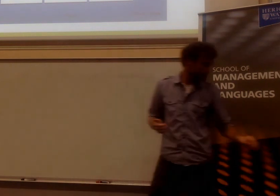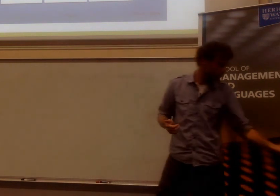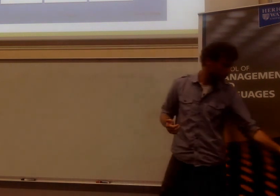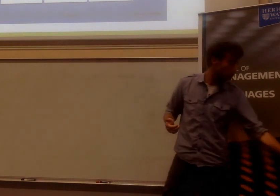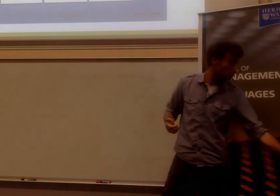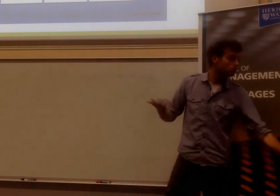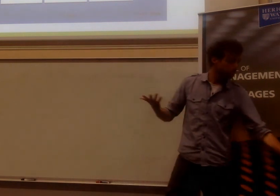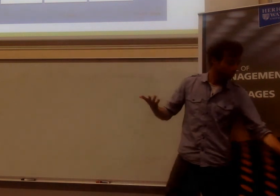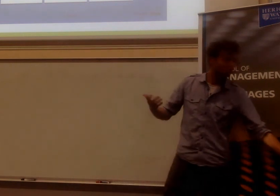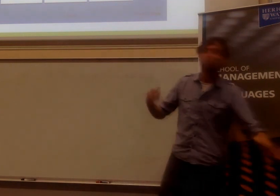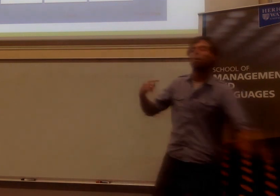service.